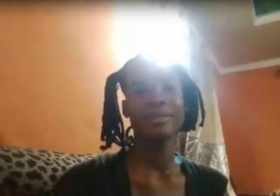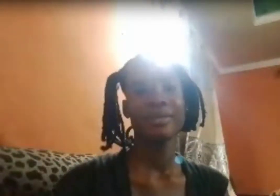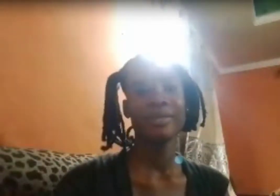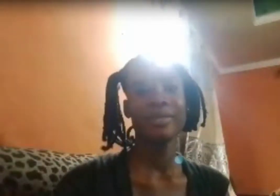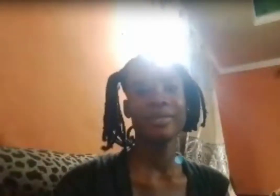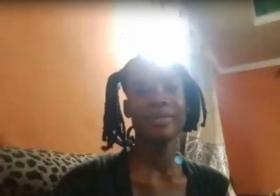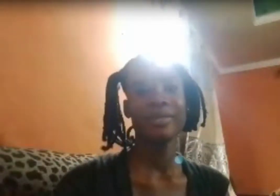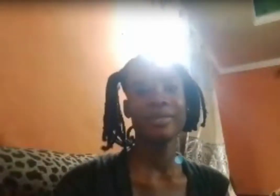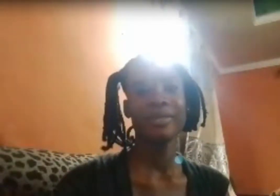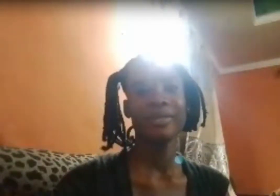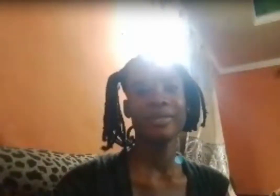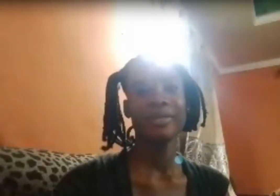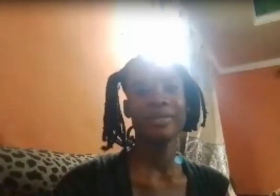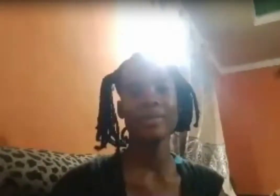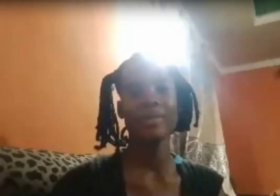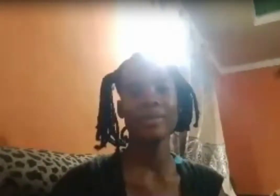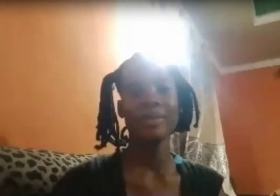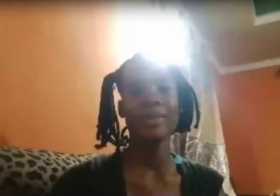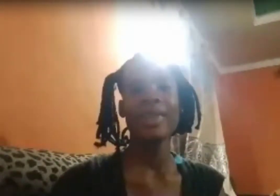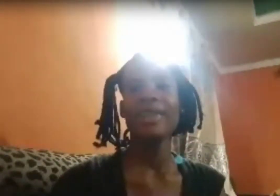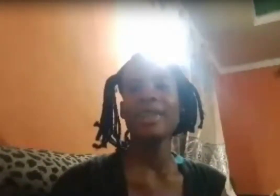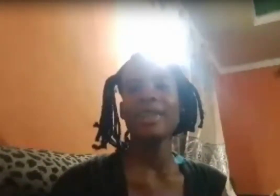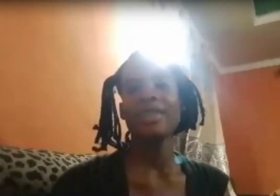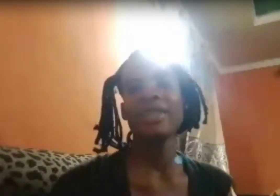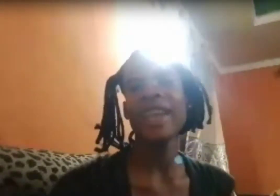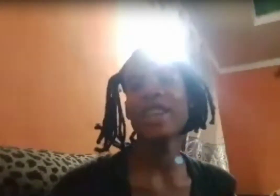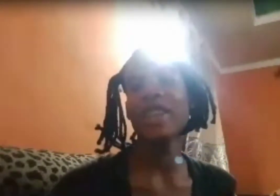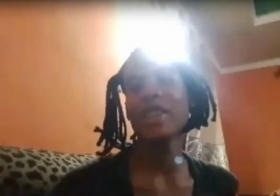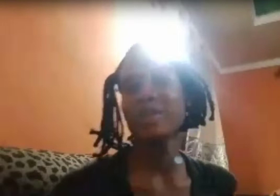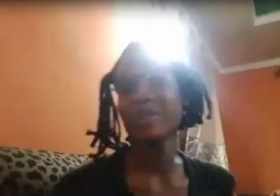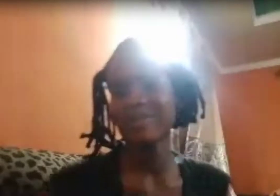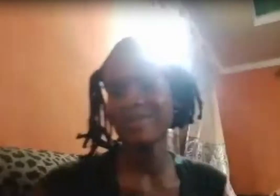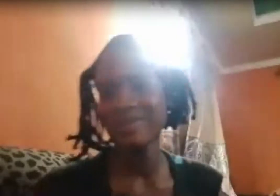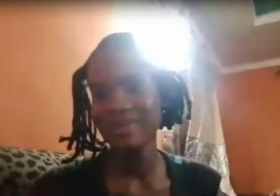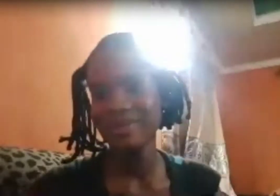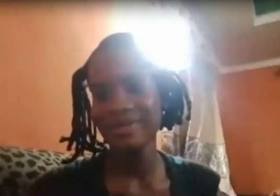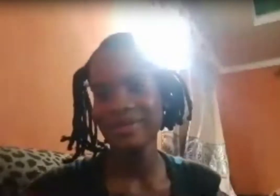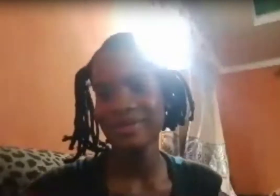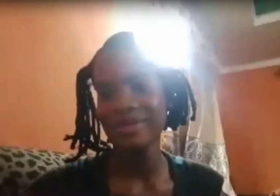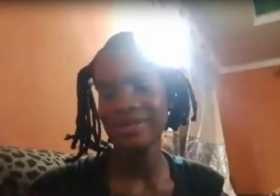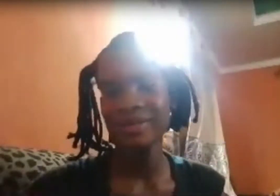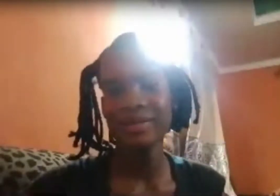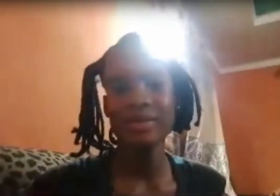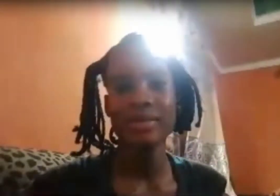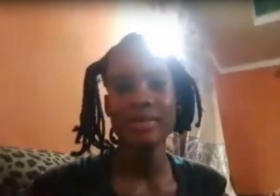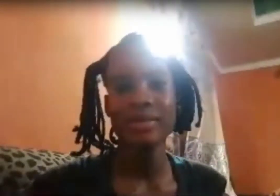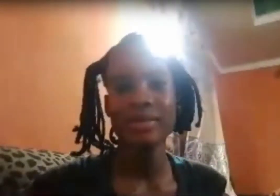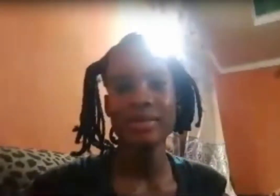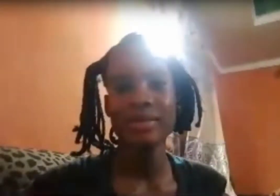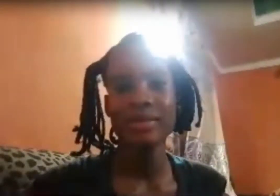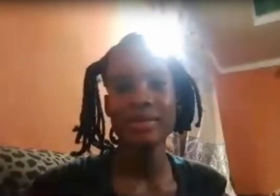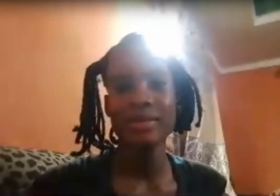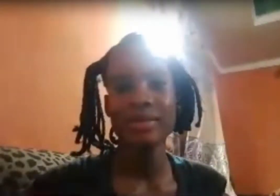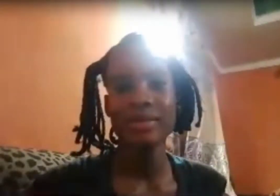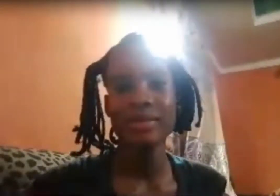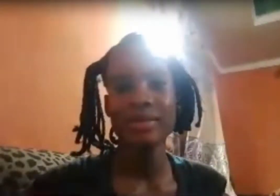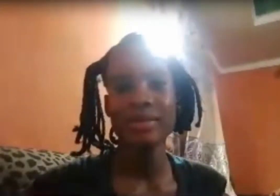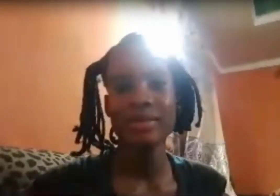I just want you to always remember to spread your fingers when you're signing the figure 4. I really appreciate your efforts.